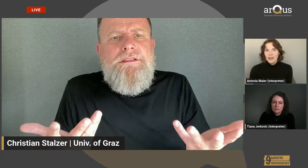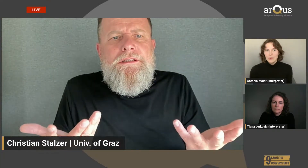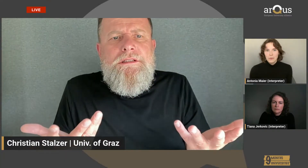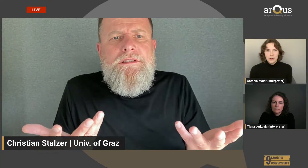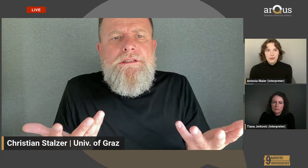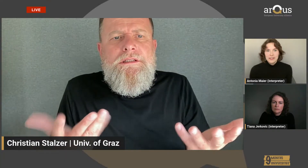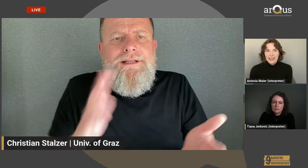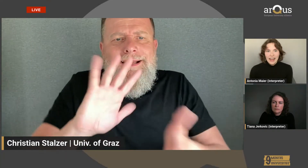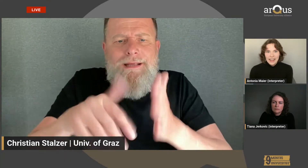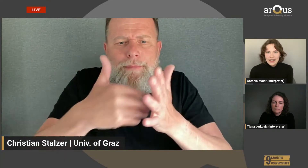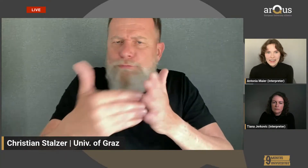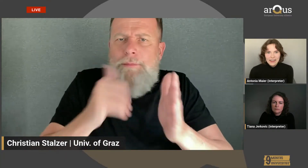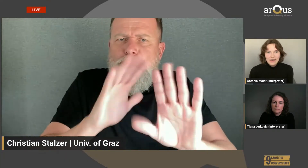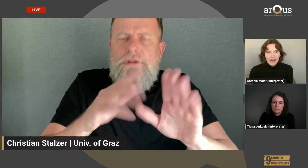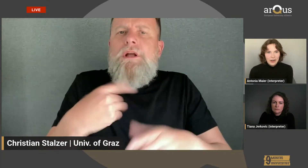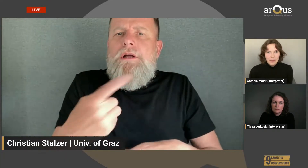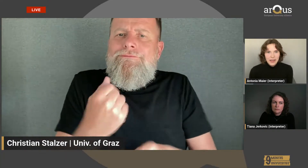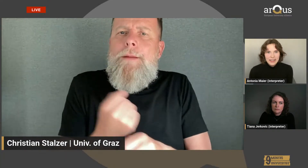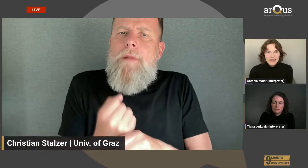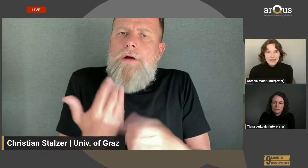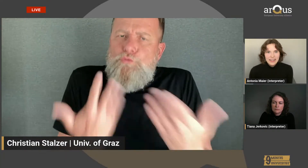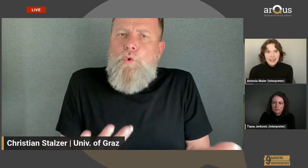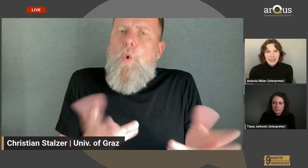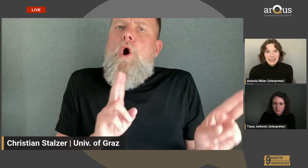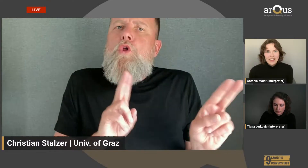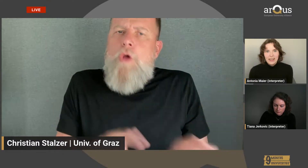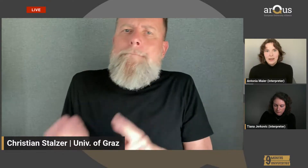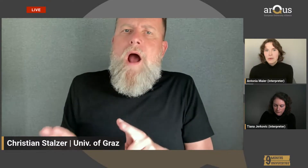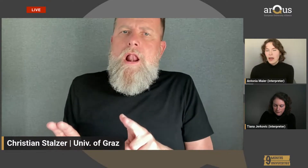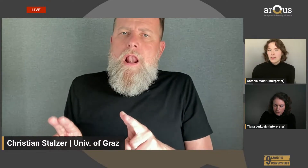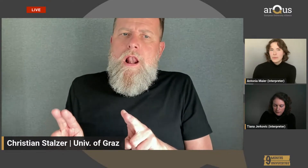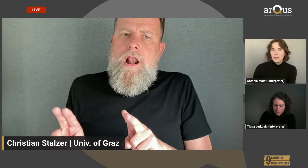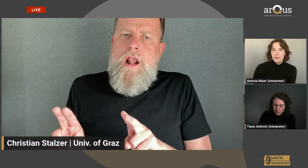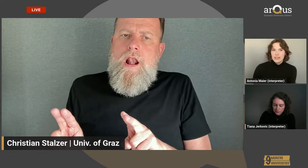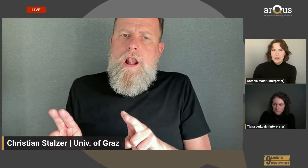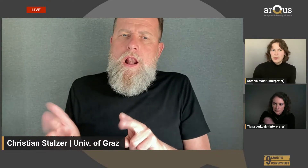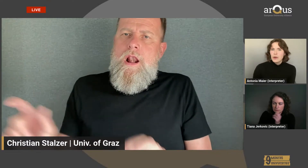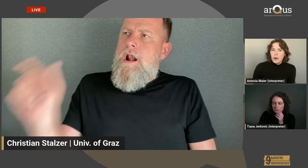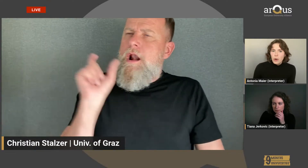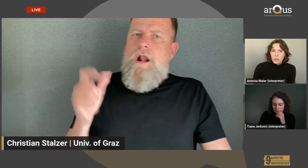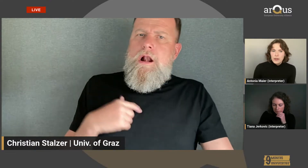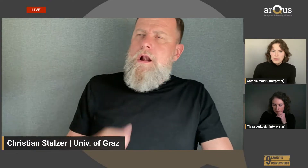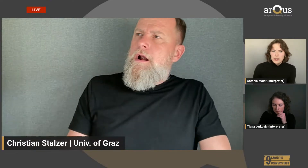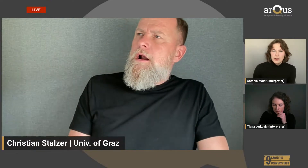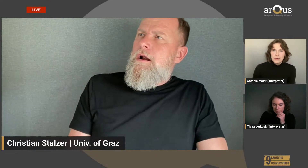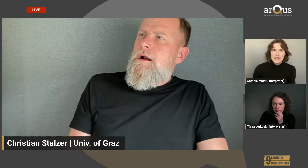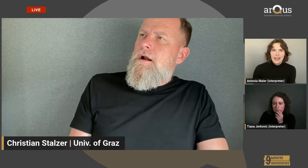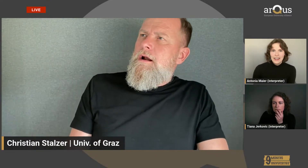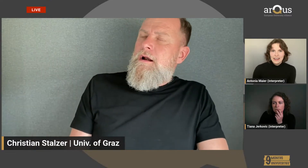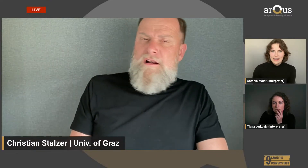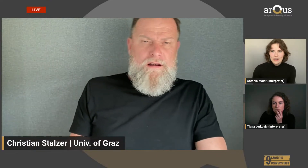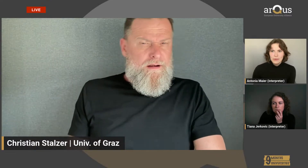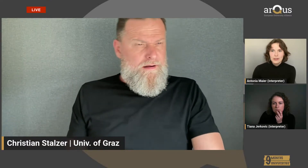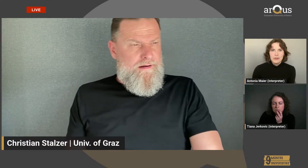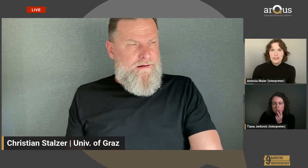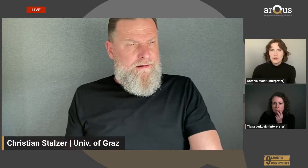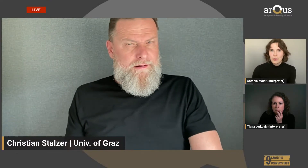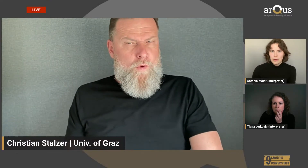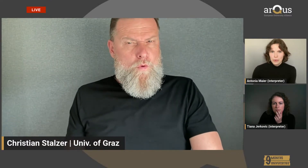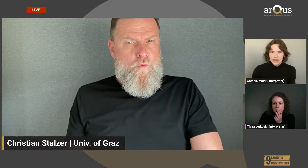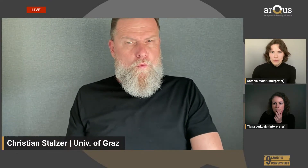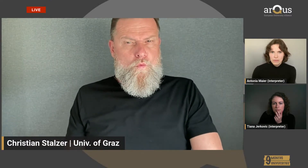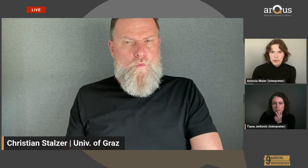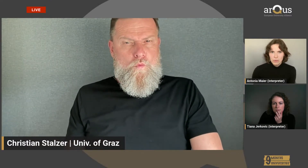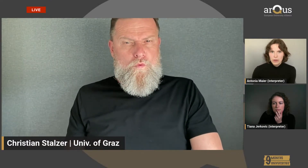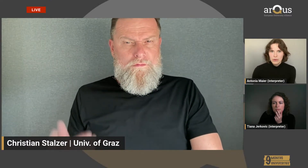when I want to sign in an environment, then other people tell me, no, we don't sign here, we do it the